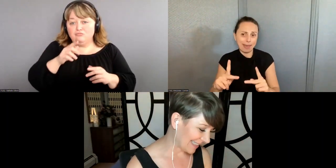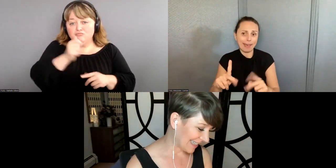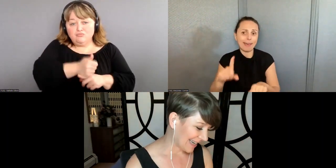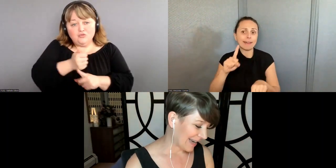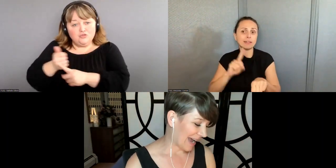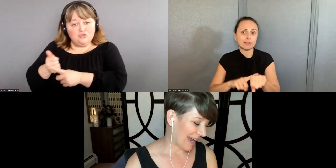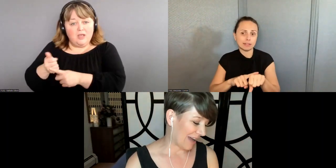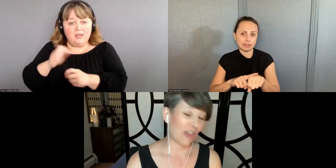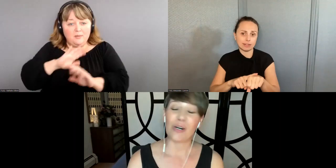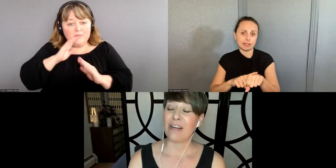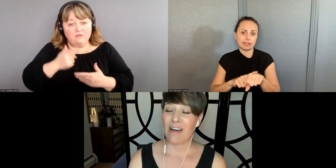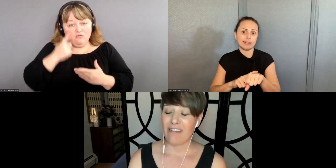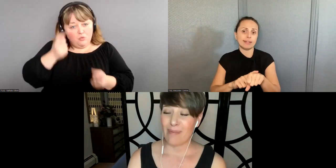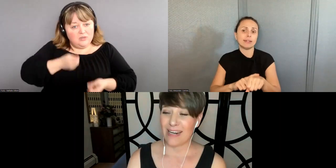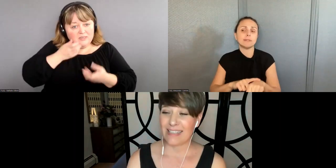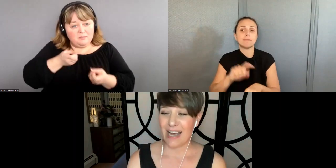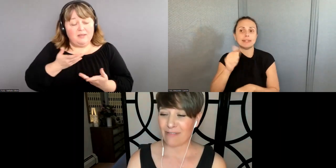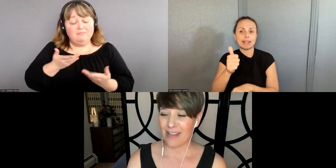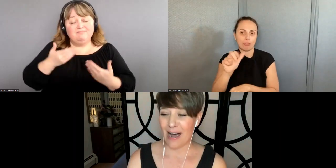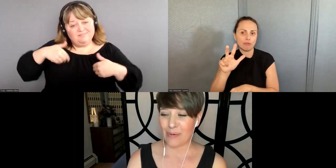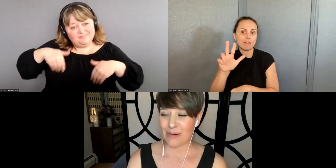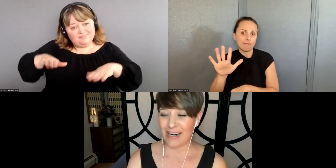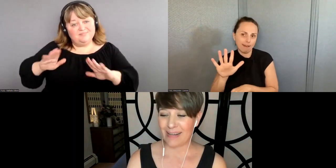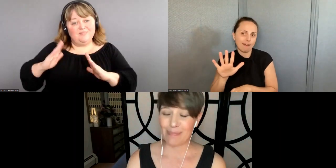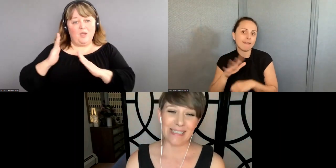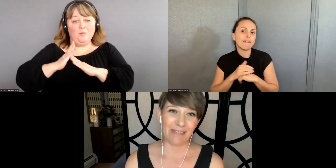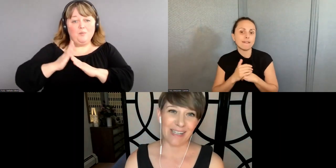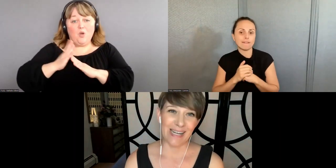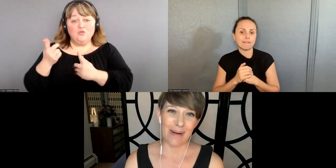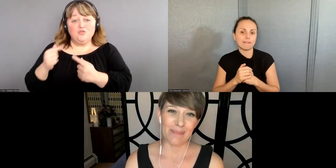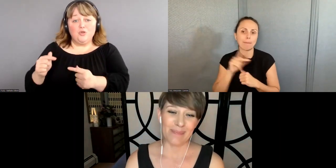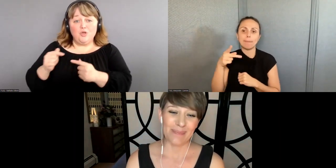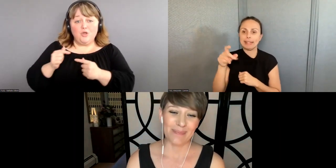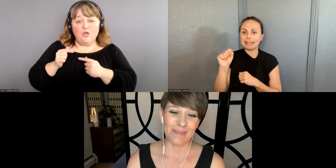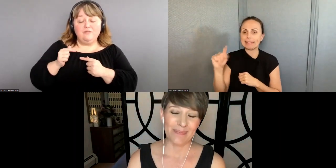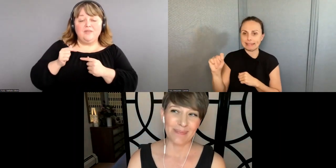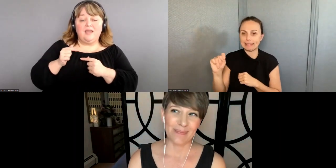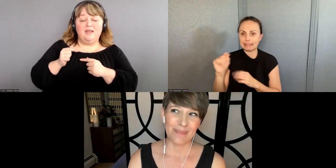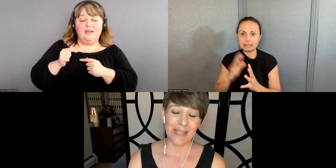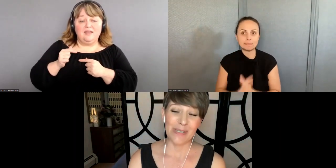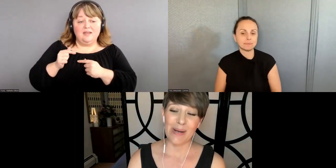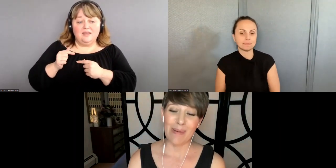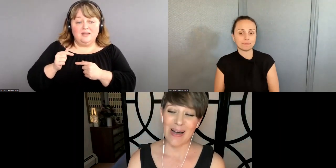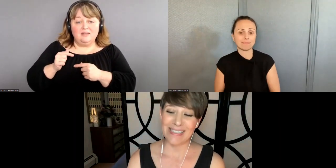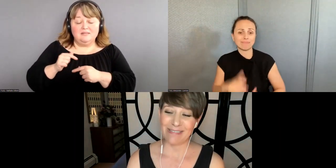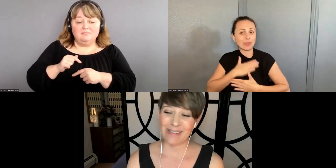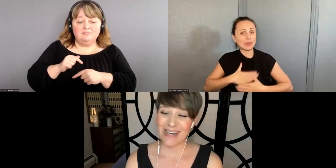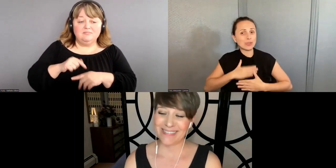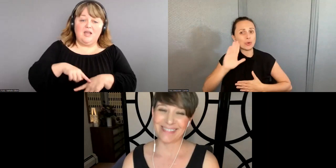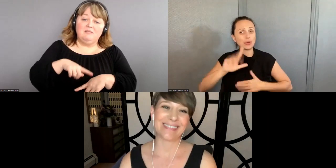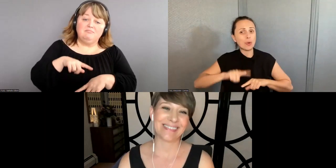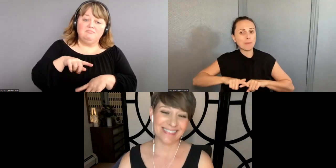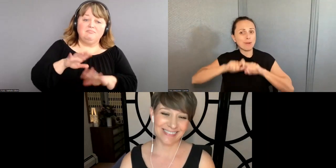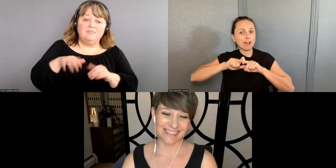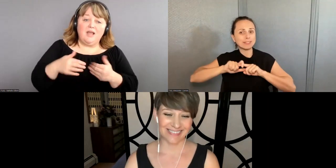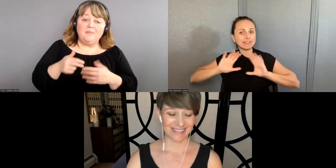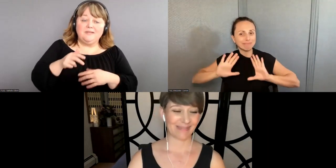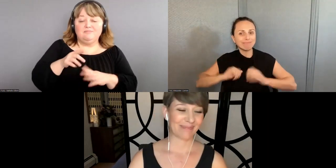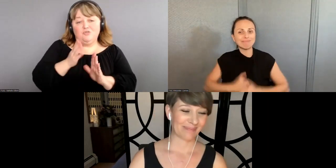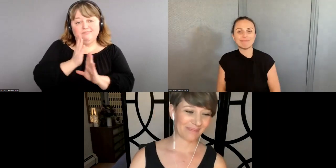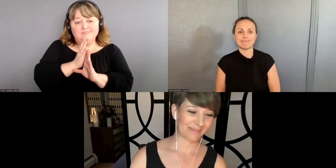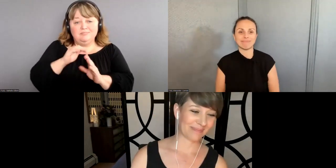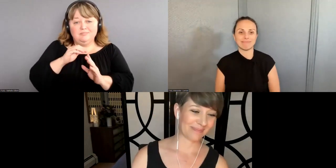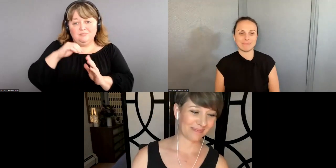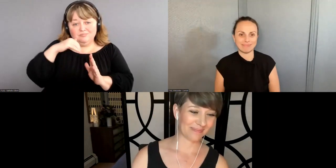at 35 minutes after the hour Pacific time. Enjoy a pause, everyone.